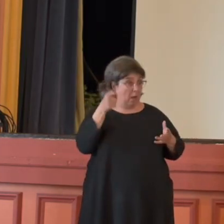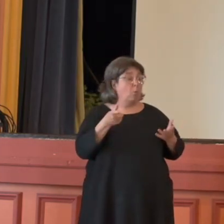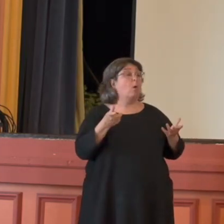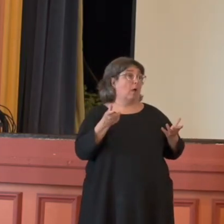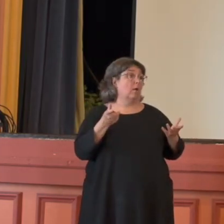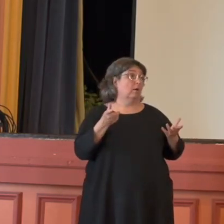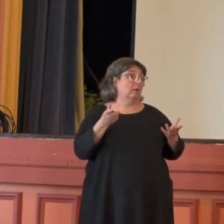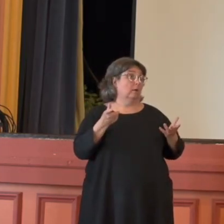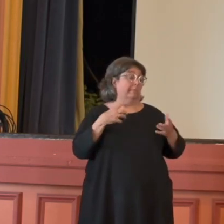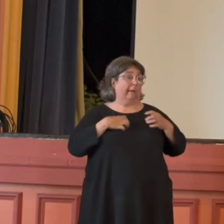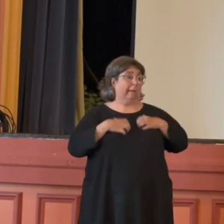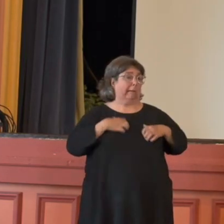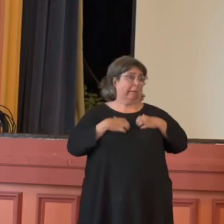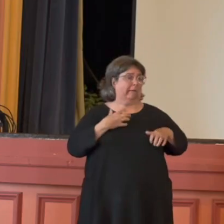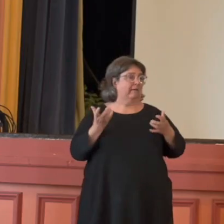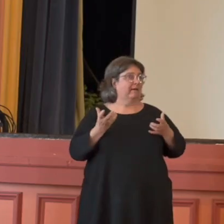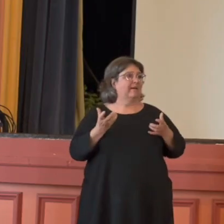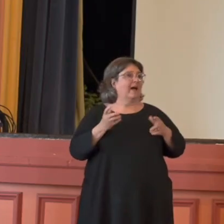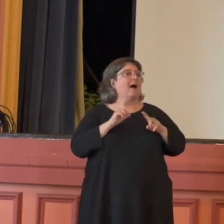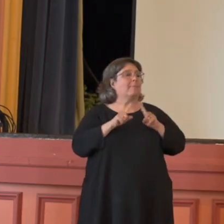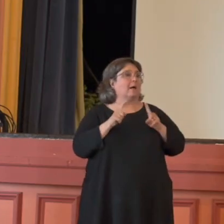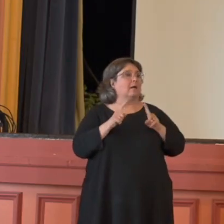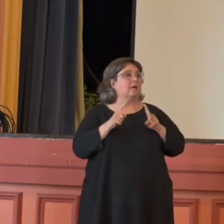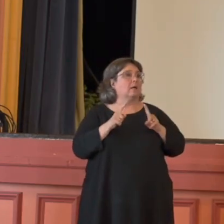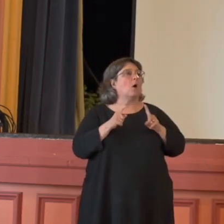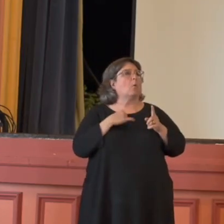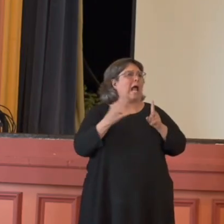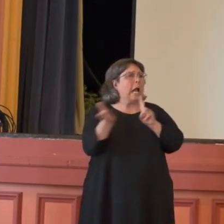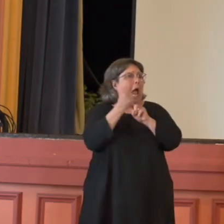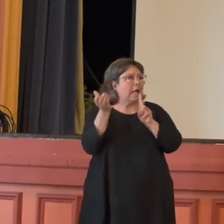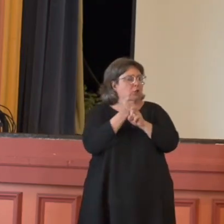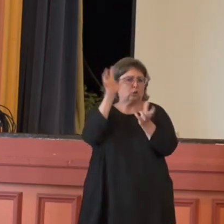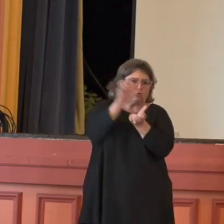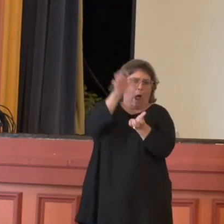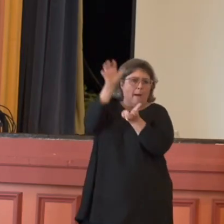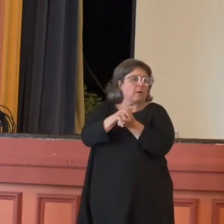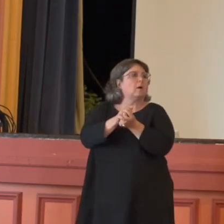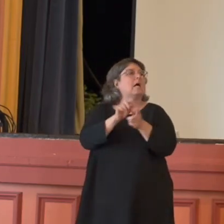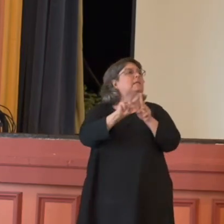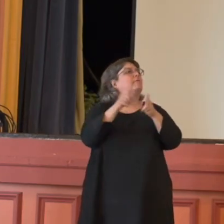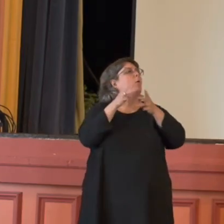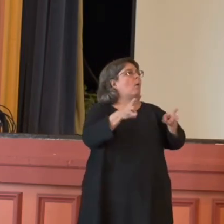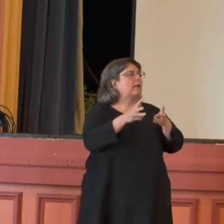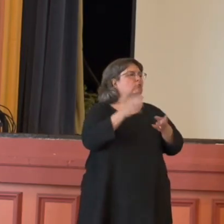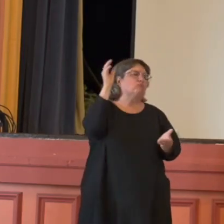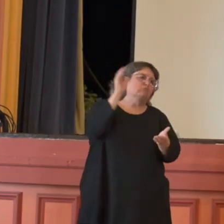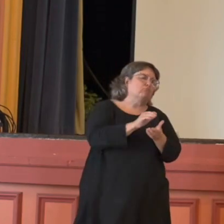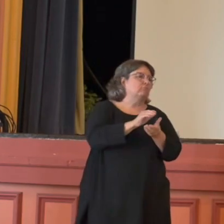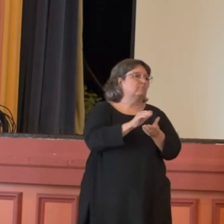to be stirred up. But there are trapping, there are other means that can be employed to